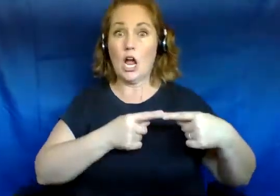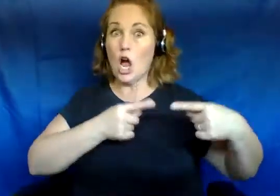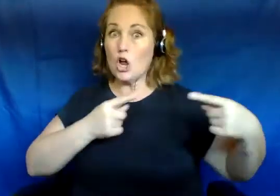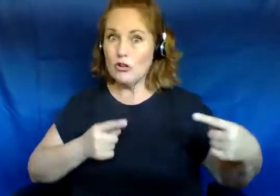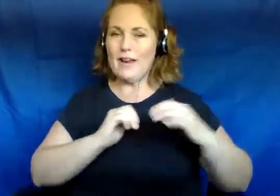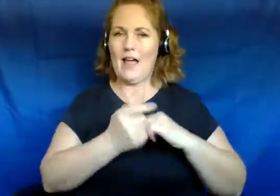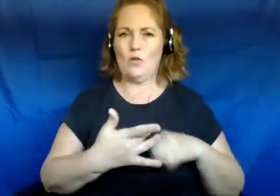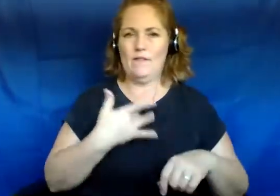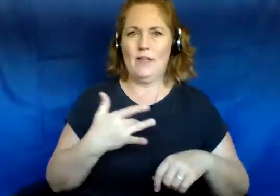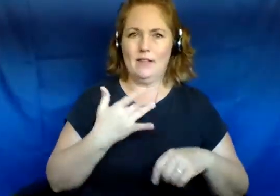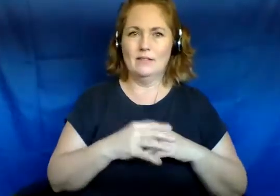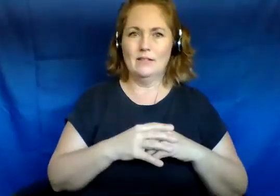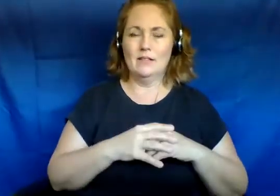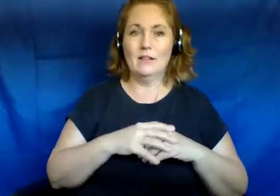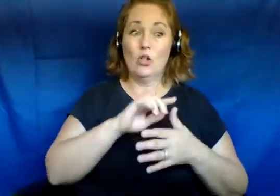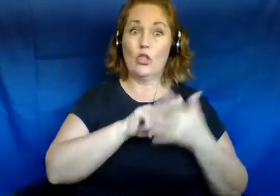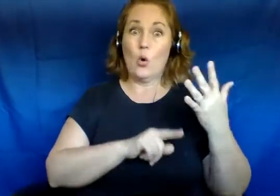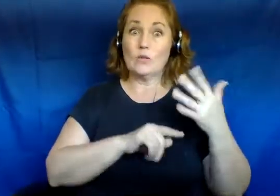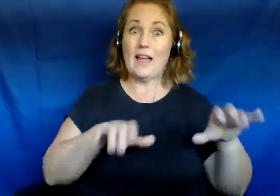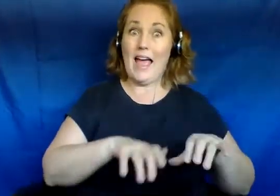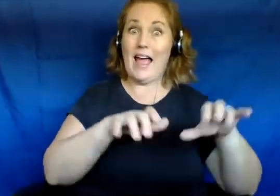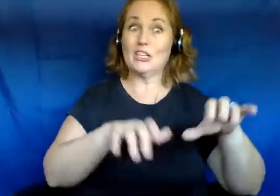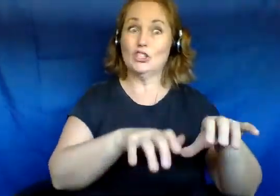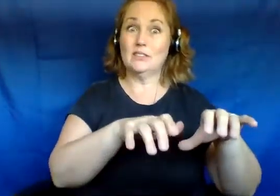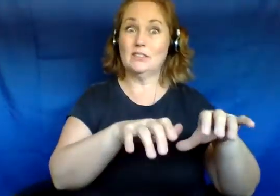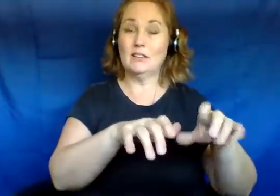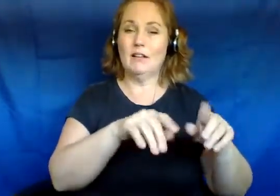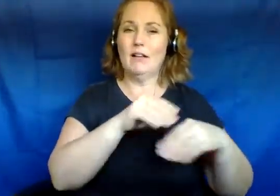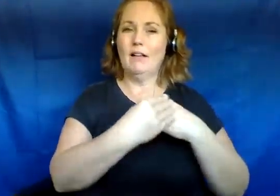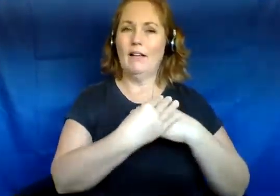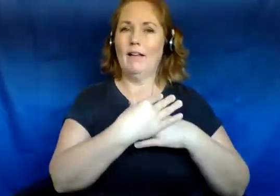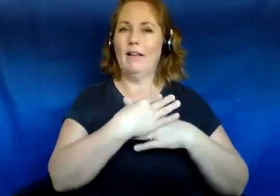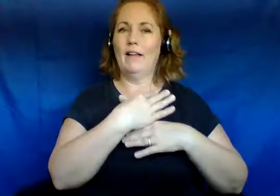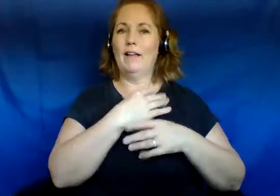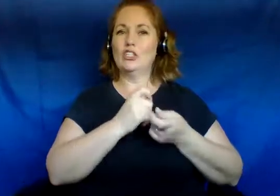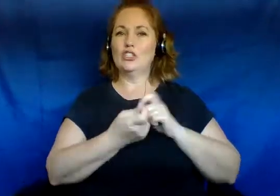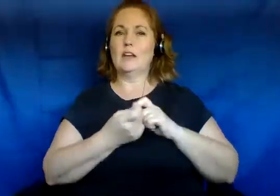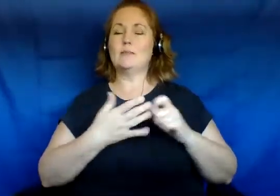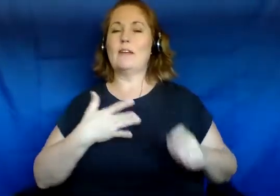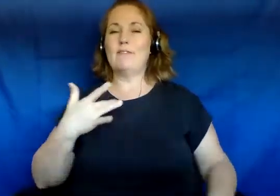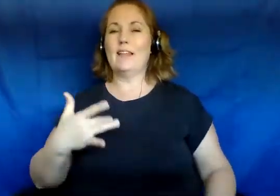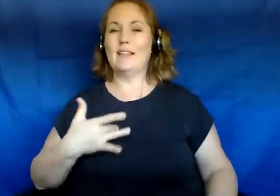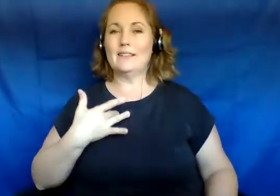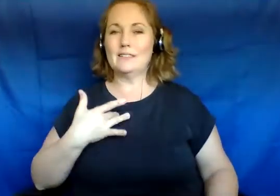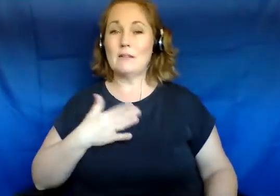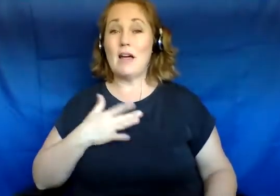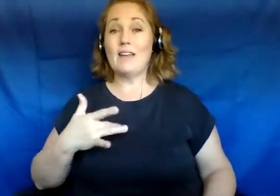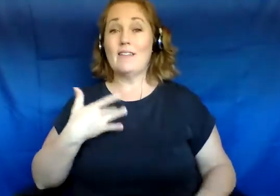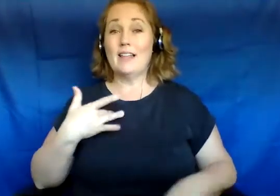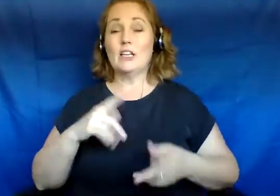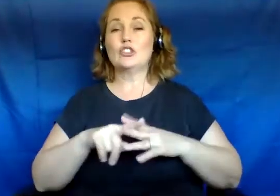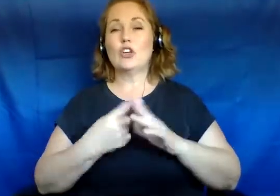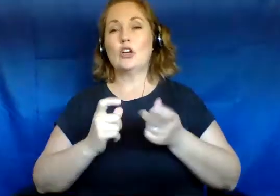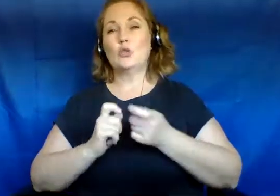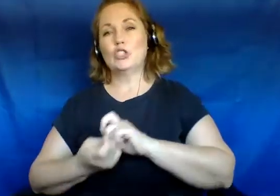is those actions start to change my feelings, and my feelings start to change